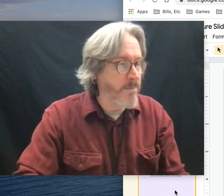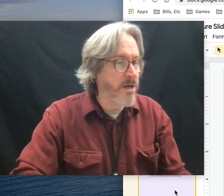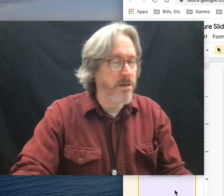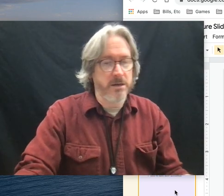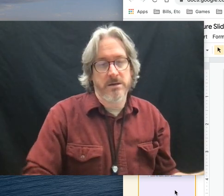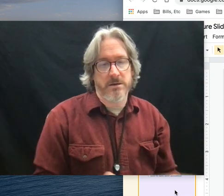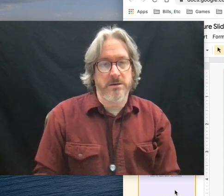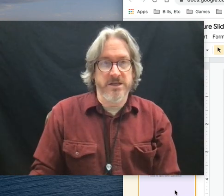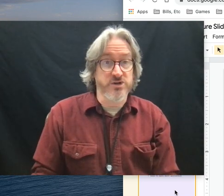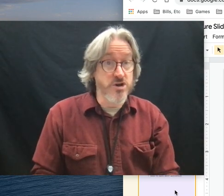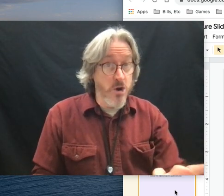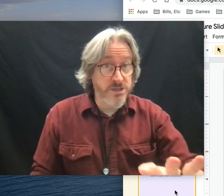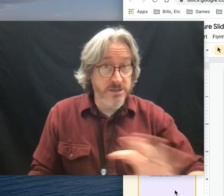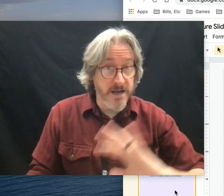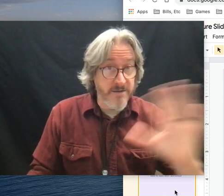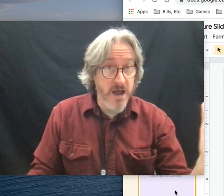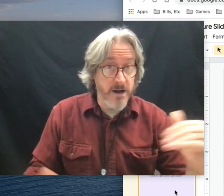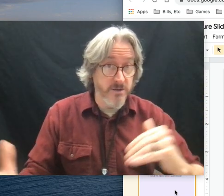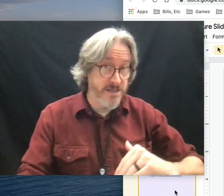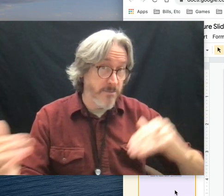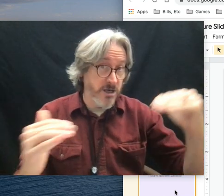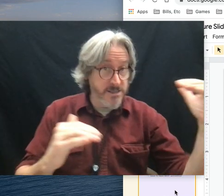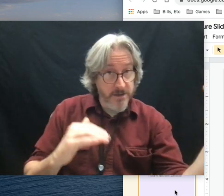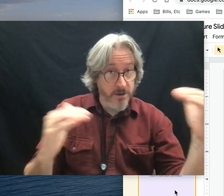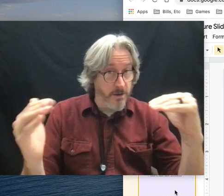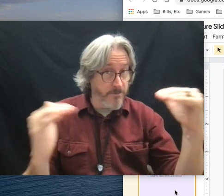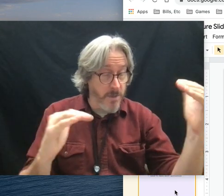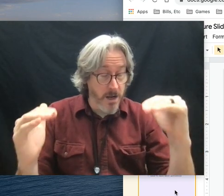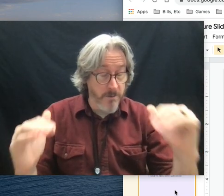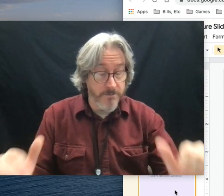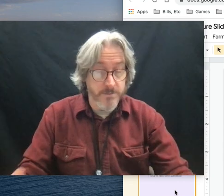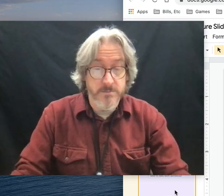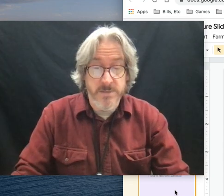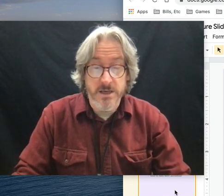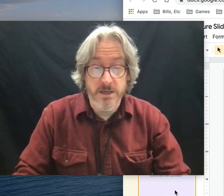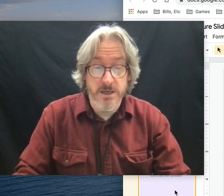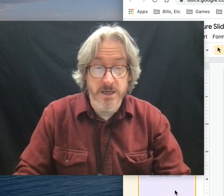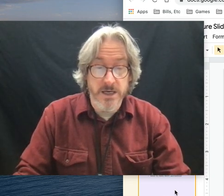So I'm going to, these are notes that I've got on the snapshots and